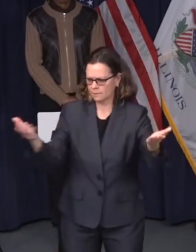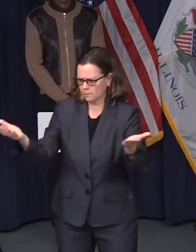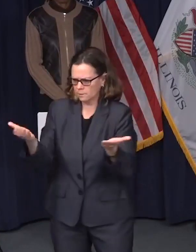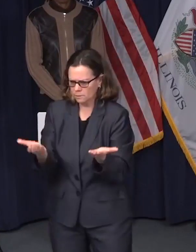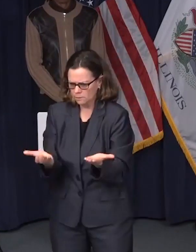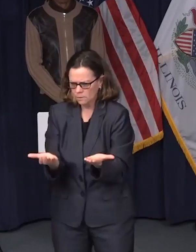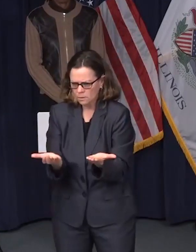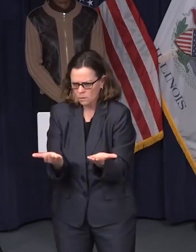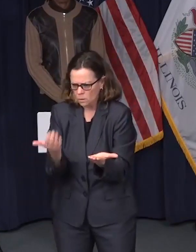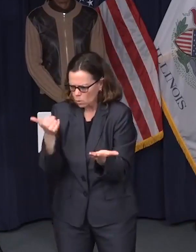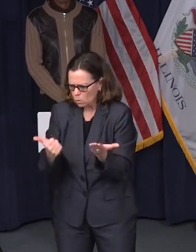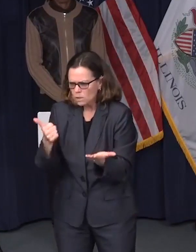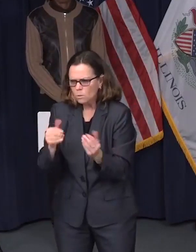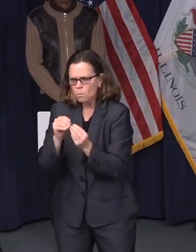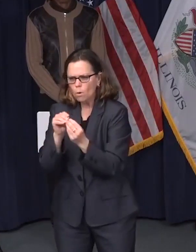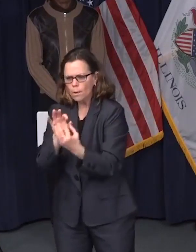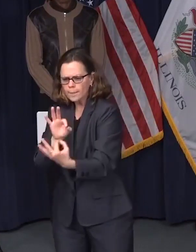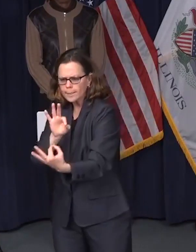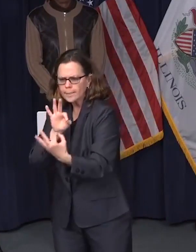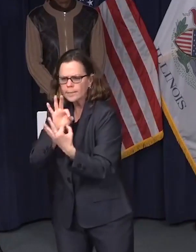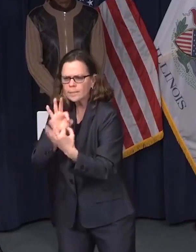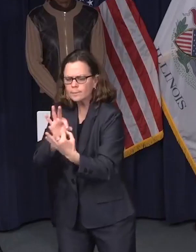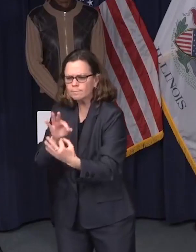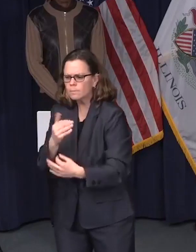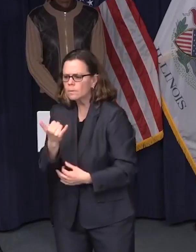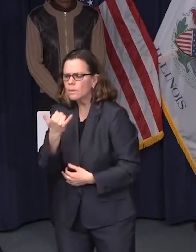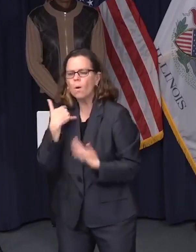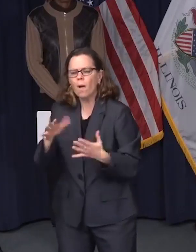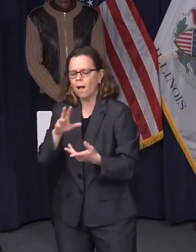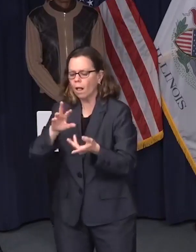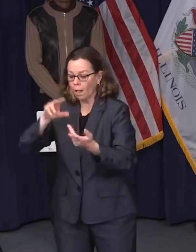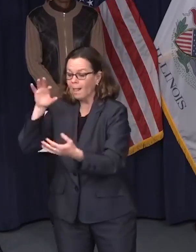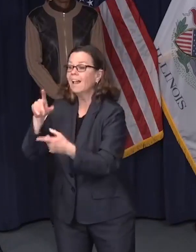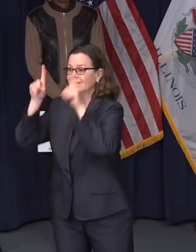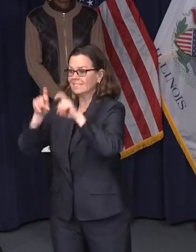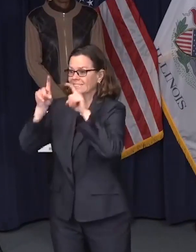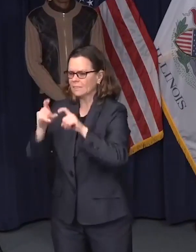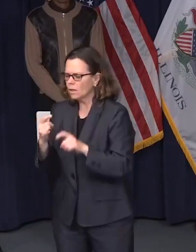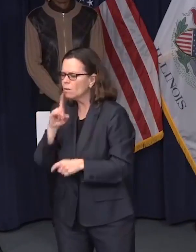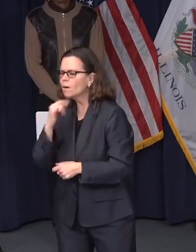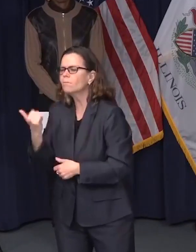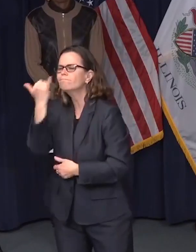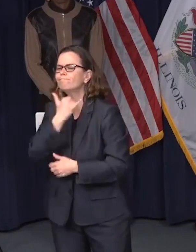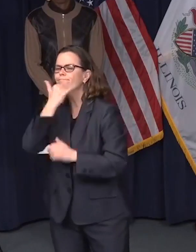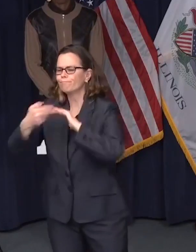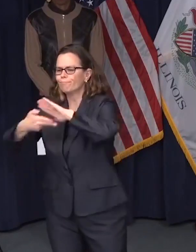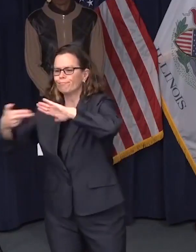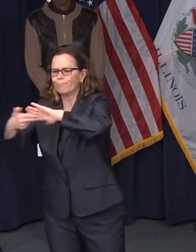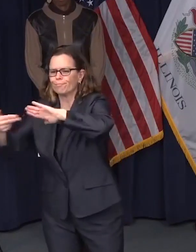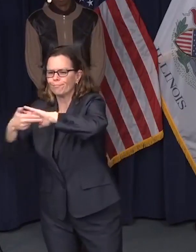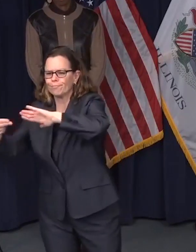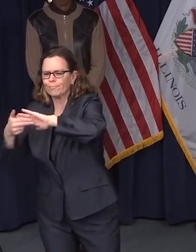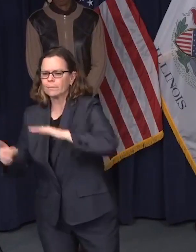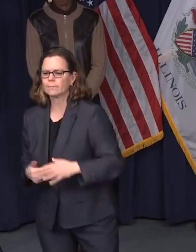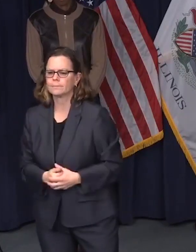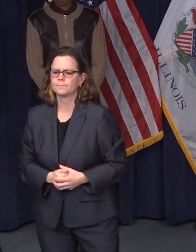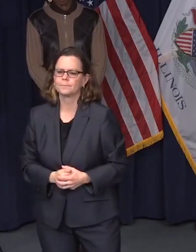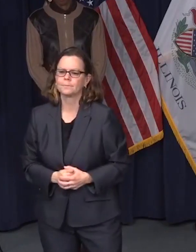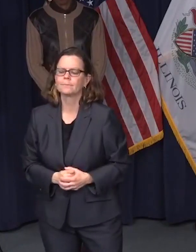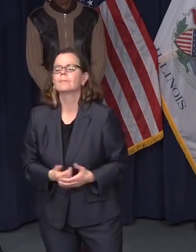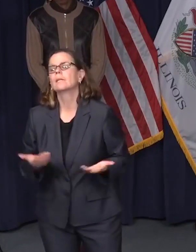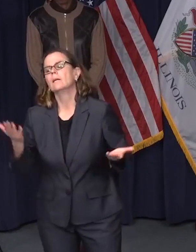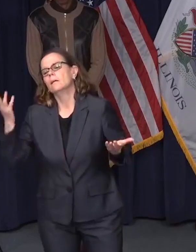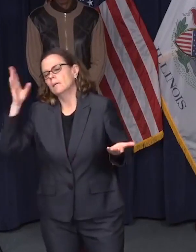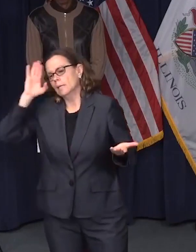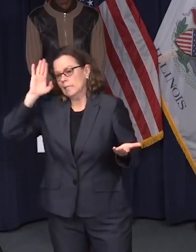so that we can verify the test. That obviously would negate the speed of a rapid test. But